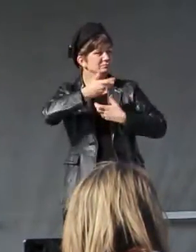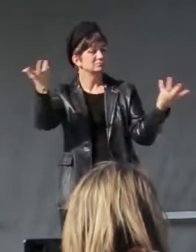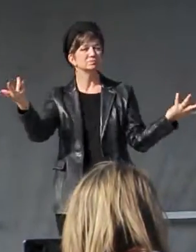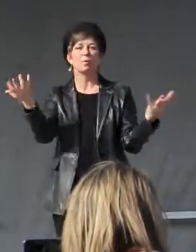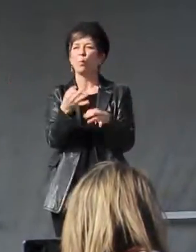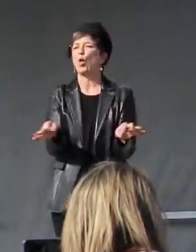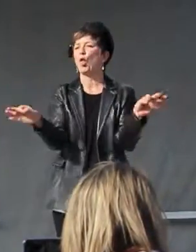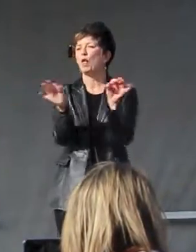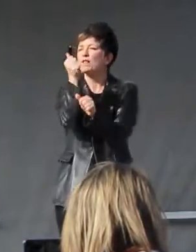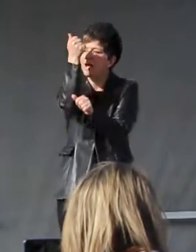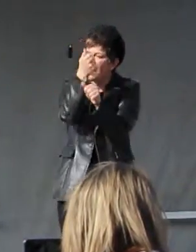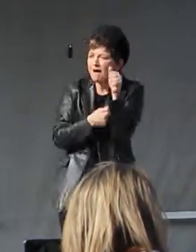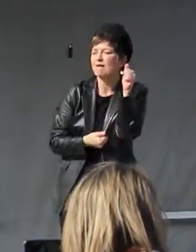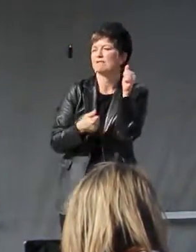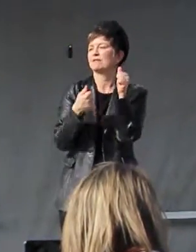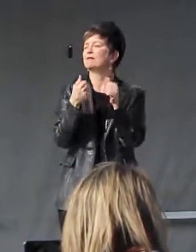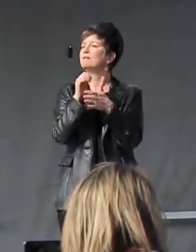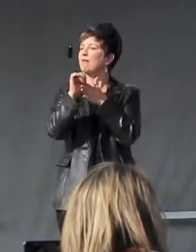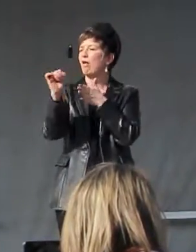penny.